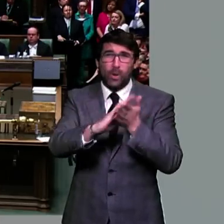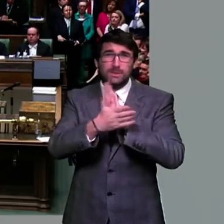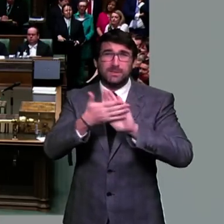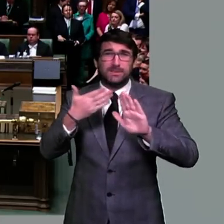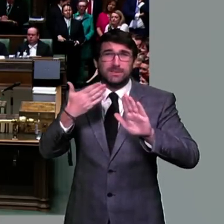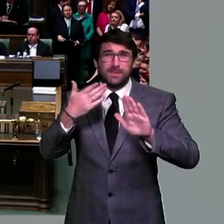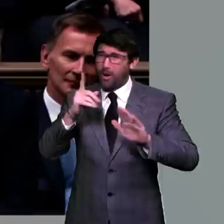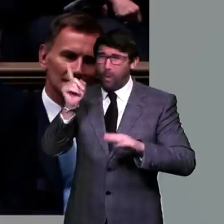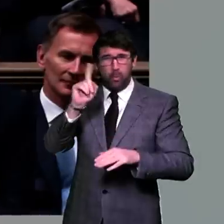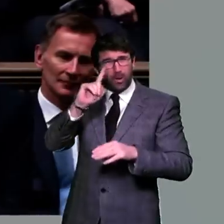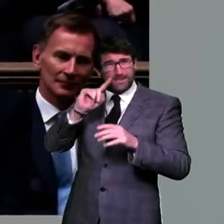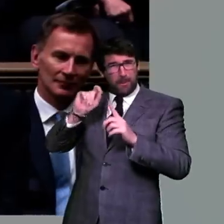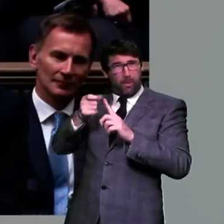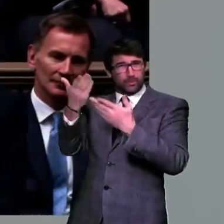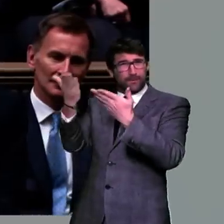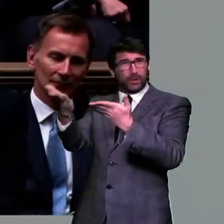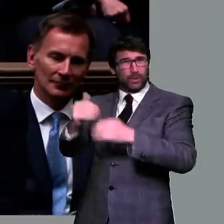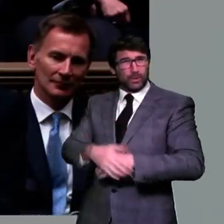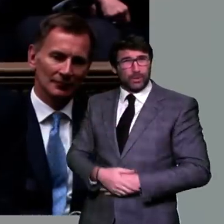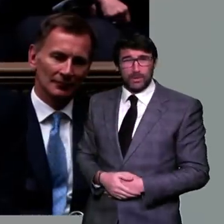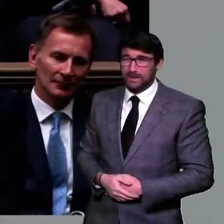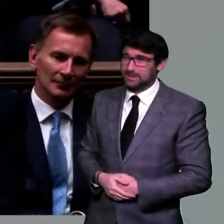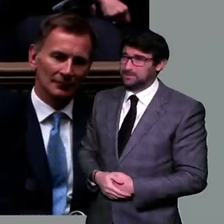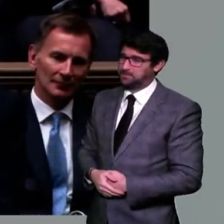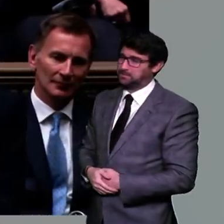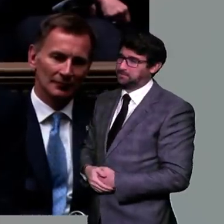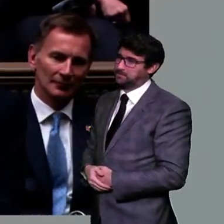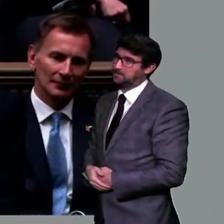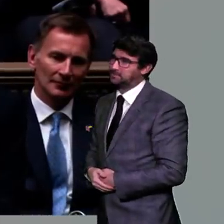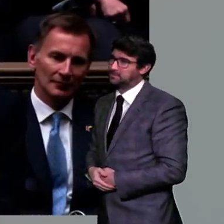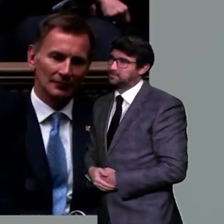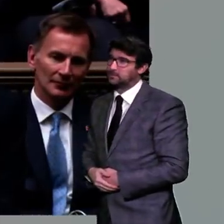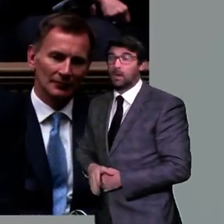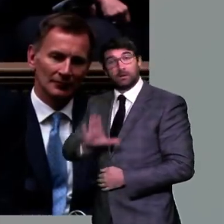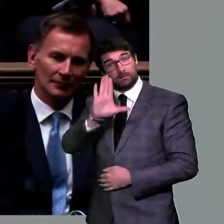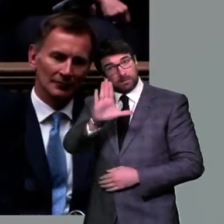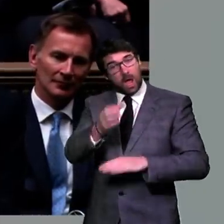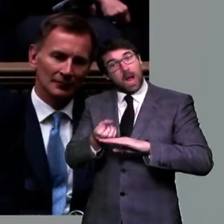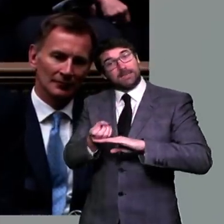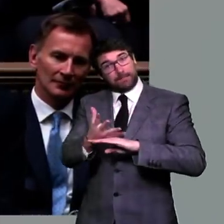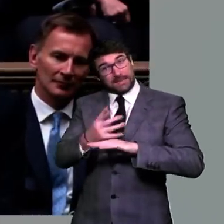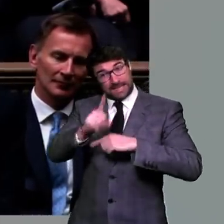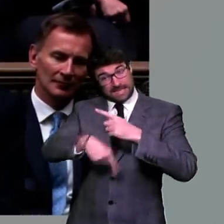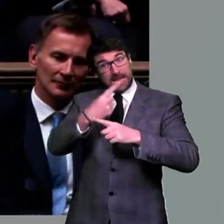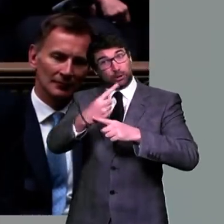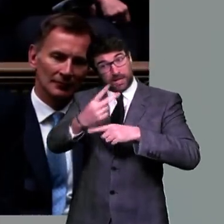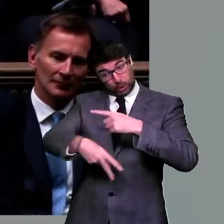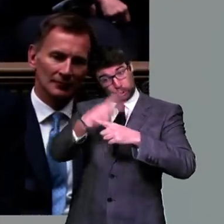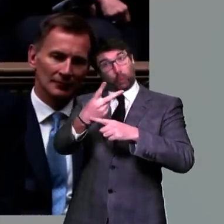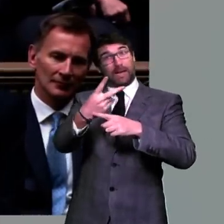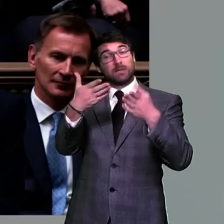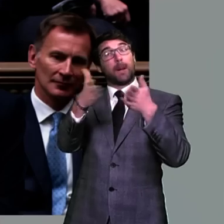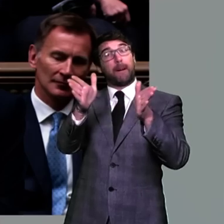right honourable gentleman that spending will go up next year and it will go up the year after. But of